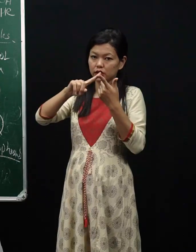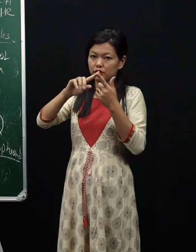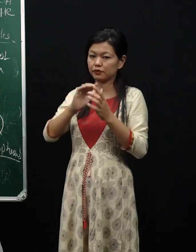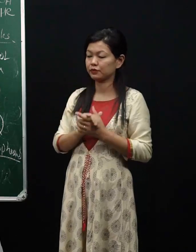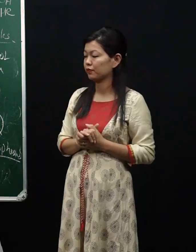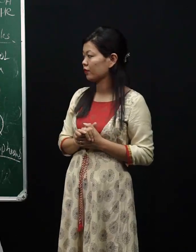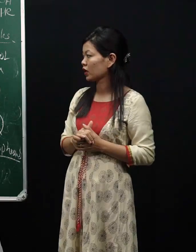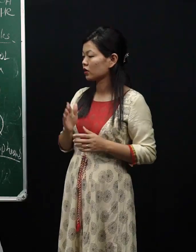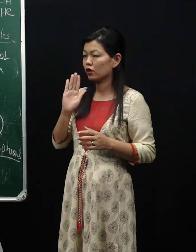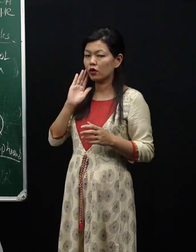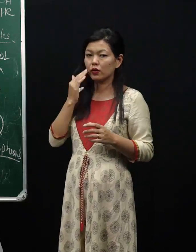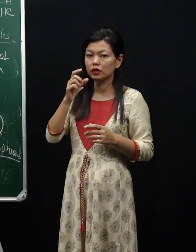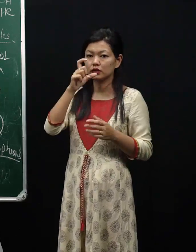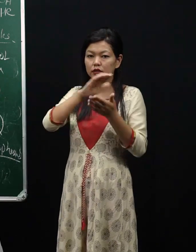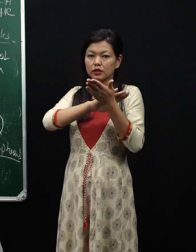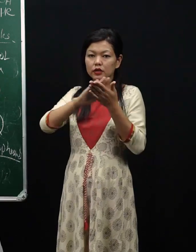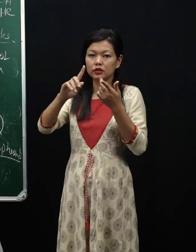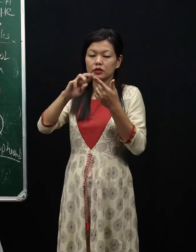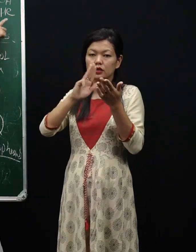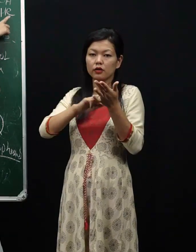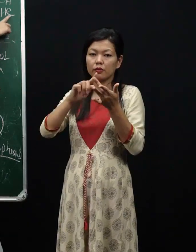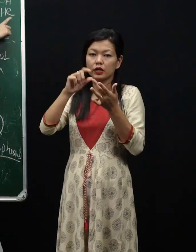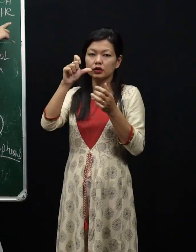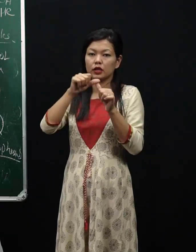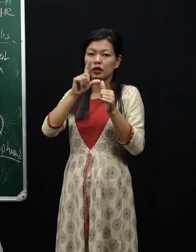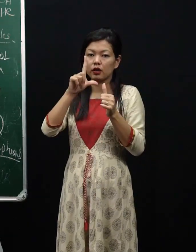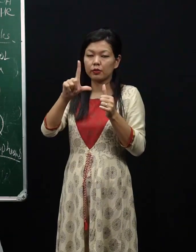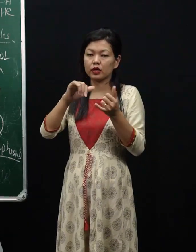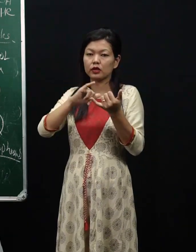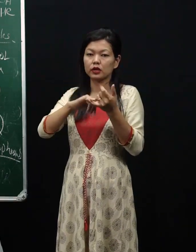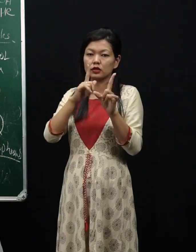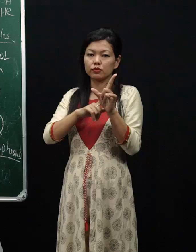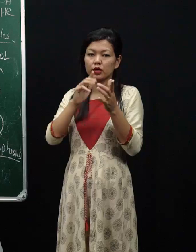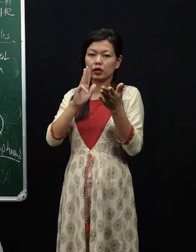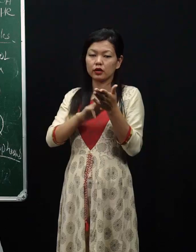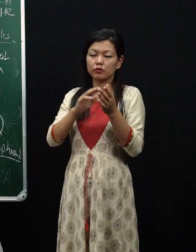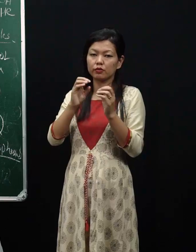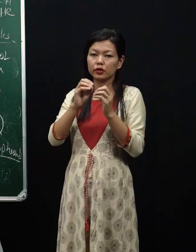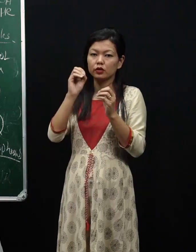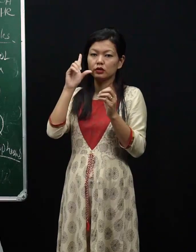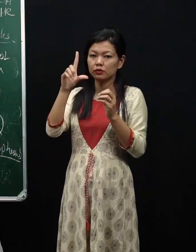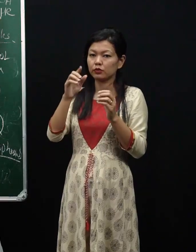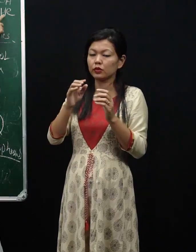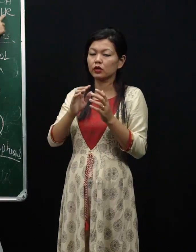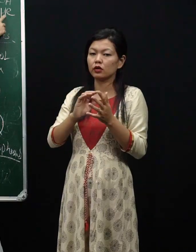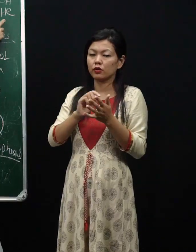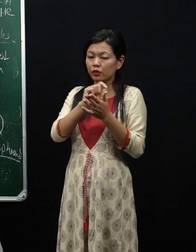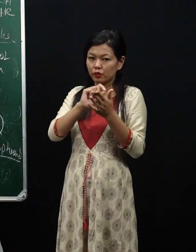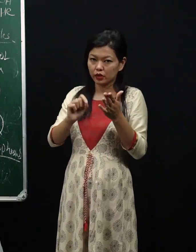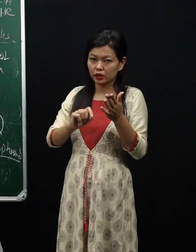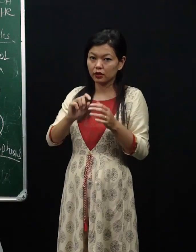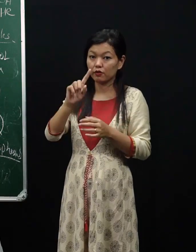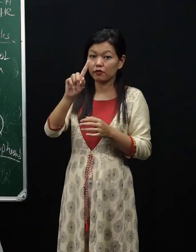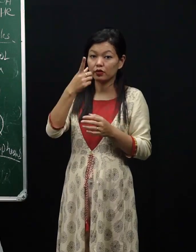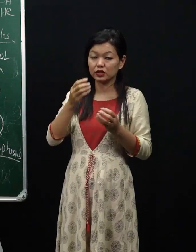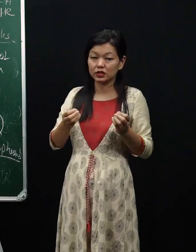chemical symbol, that means the second letter should be in the small letter. The first letter should be in the block letter.